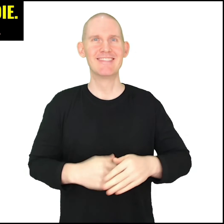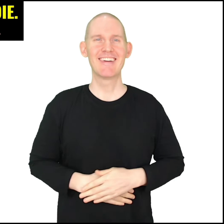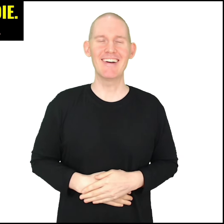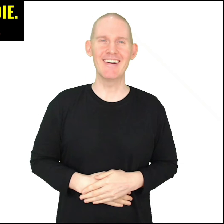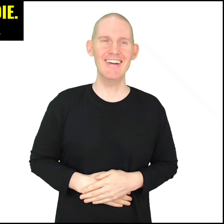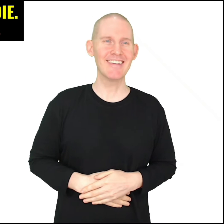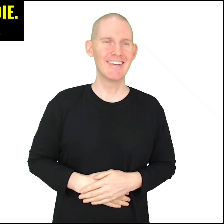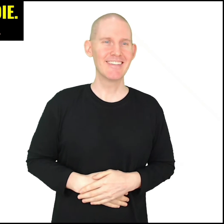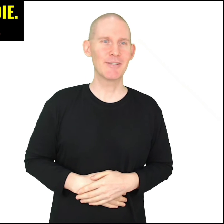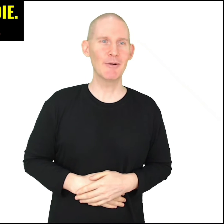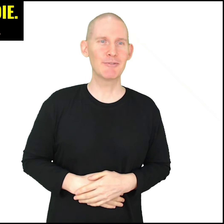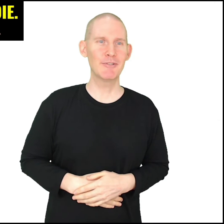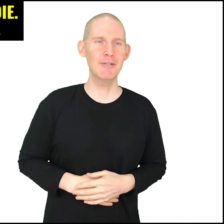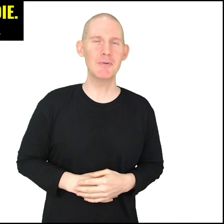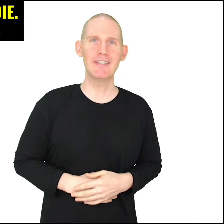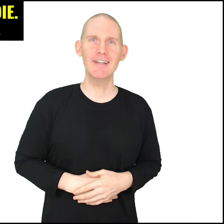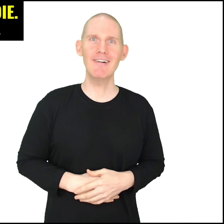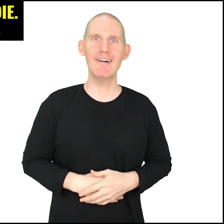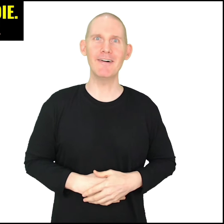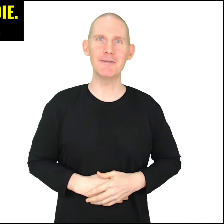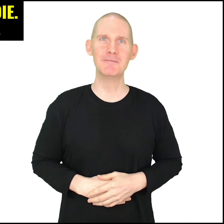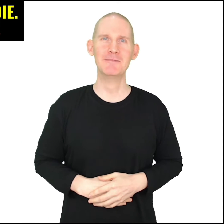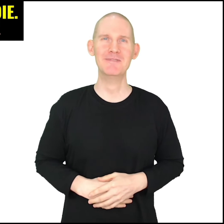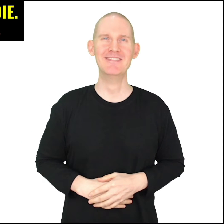All right, sounds good. We did it all.